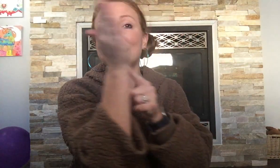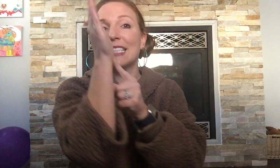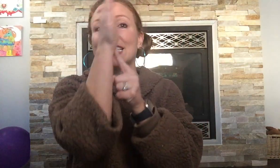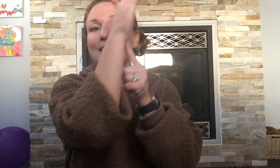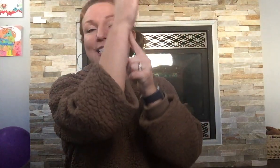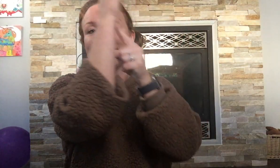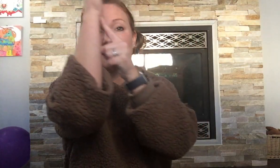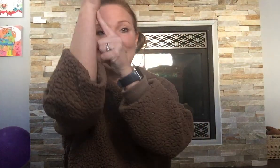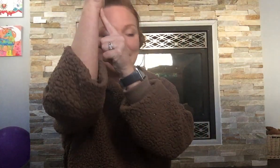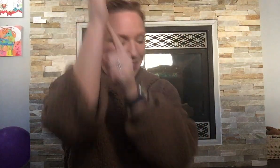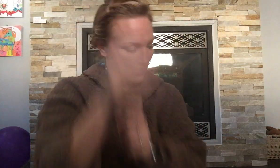kite,